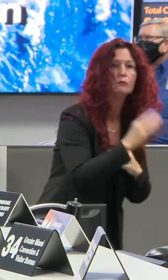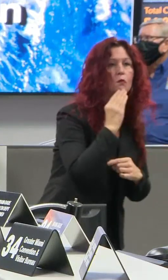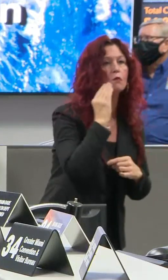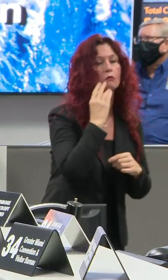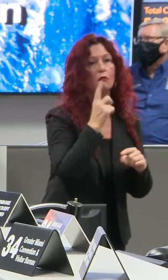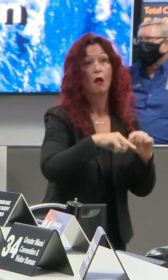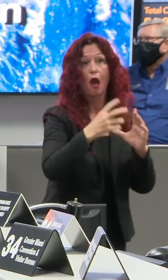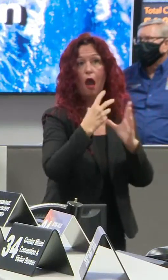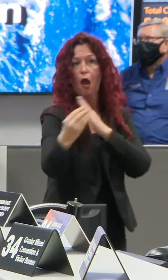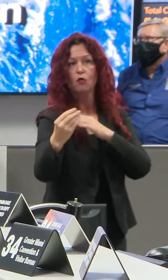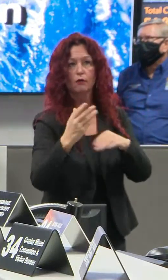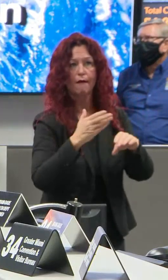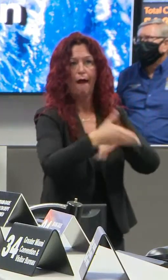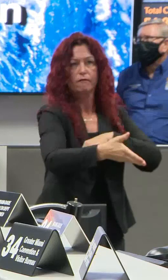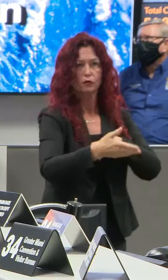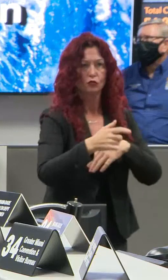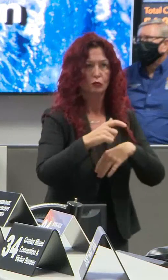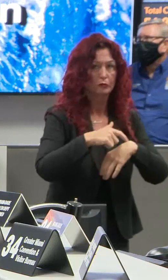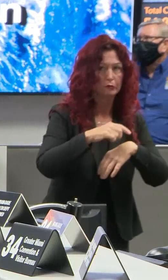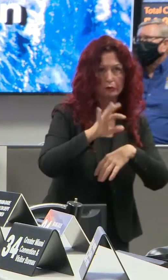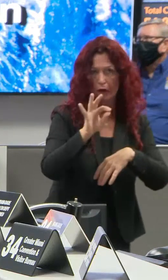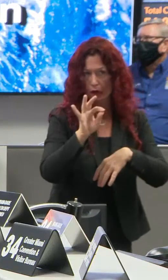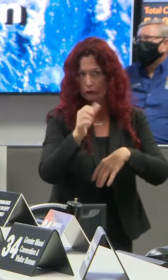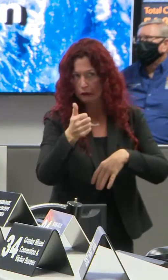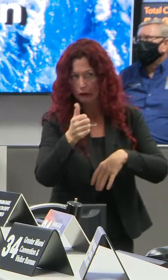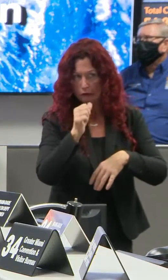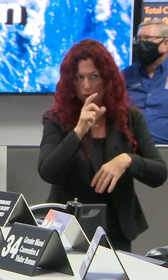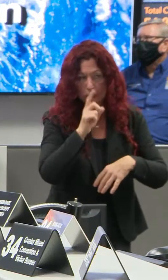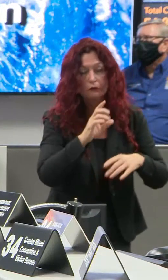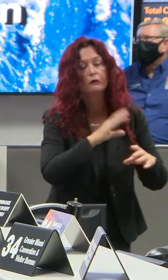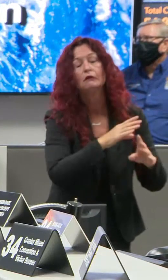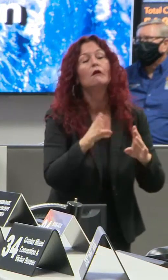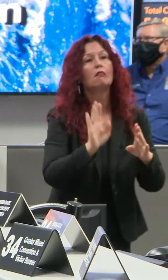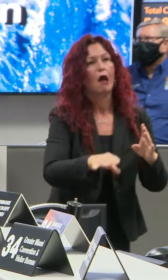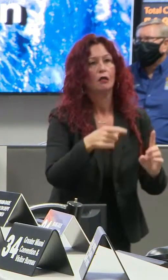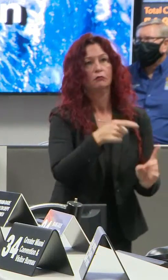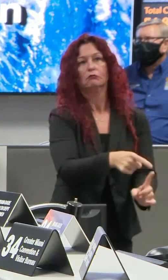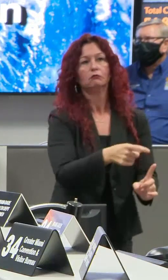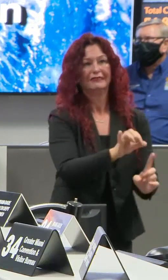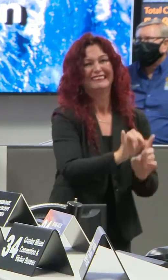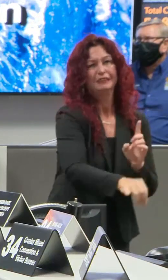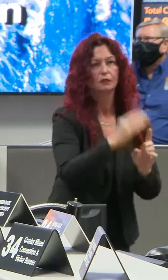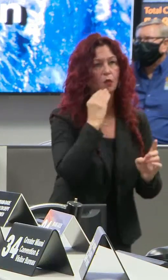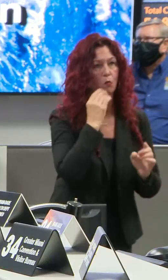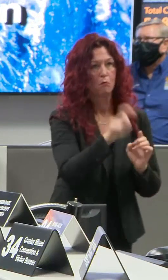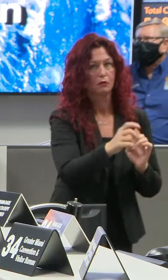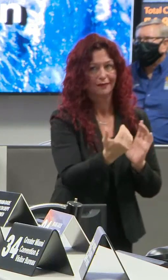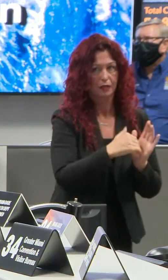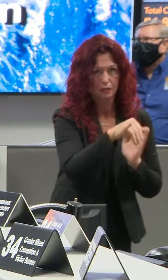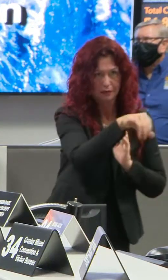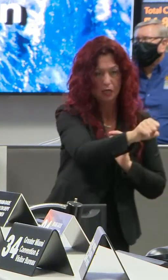from one part of town into another, and so we decided to suspend transit operations.